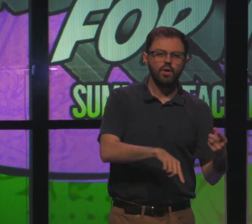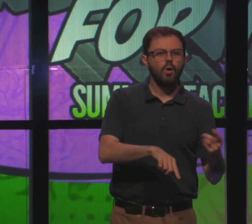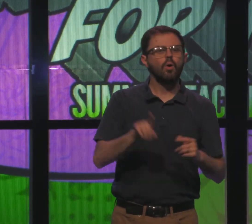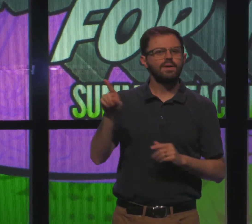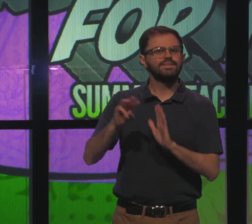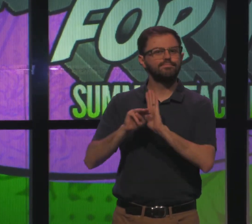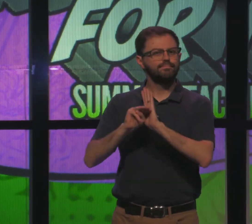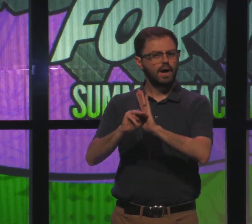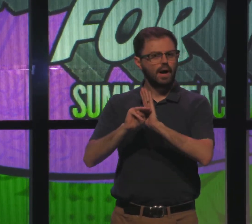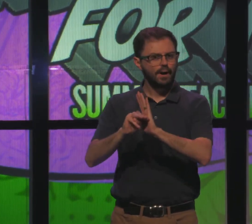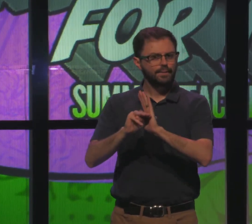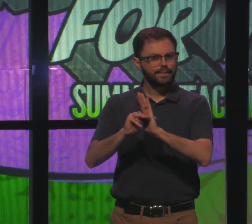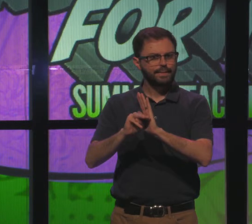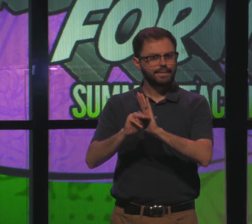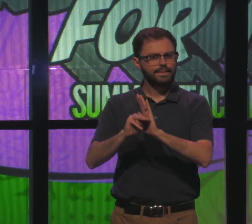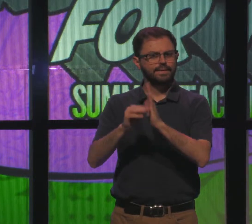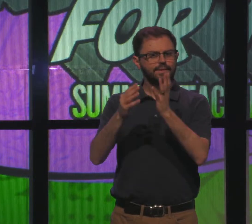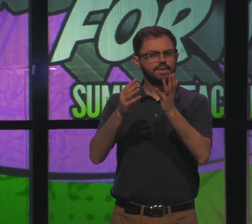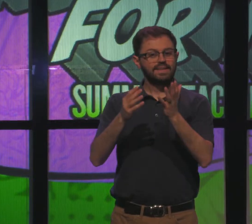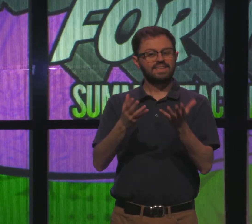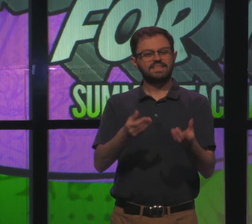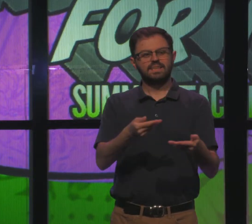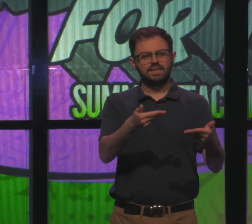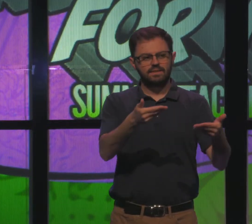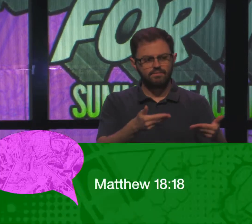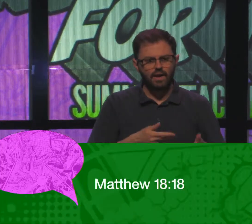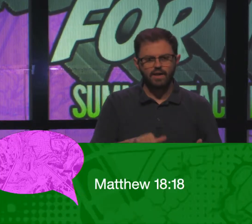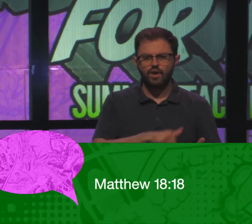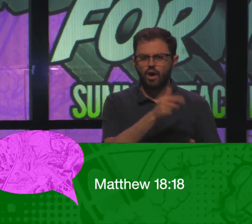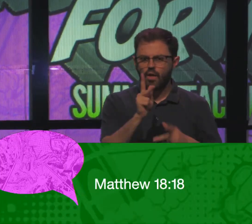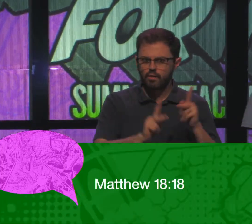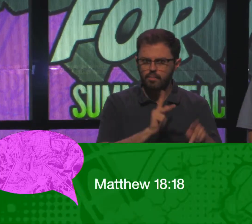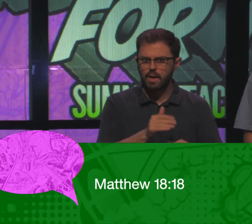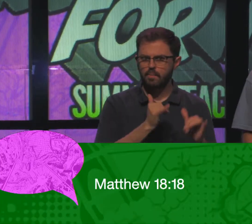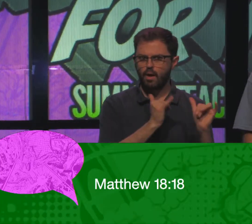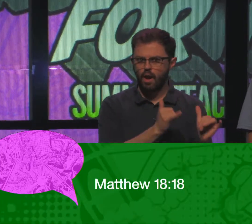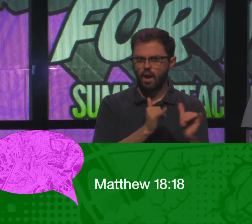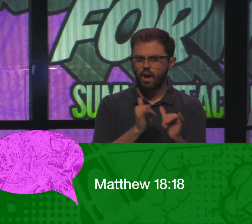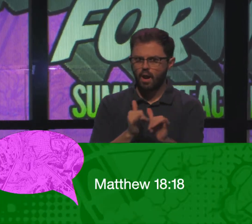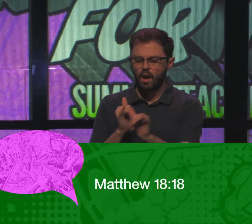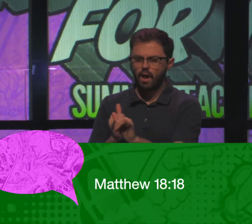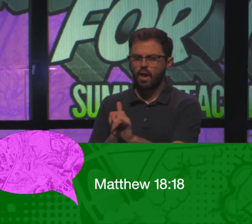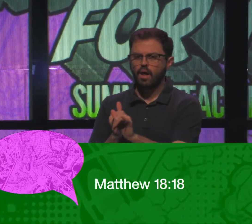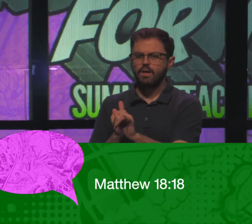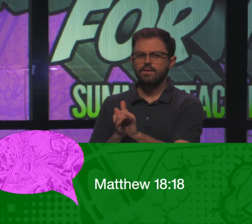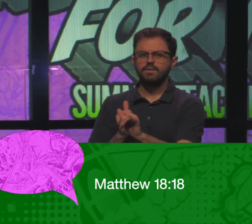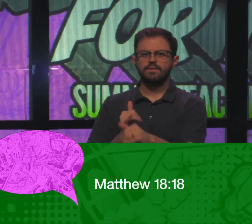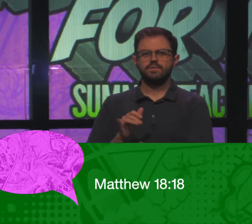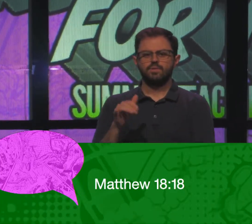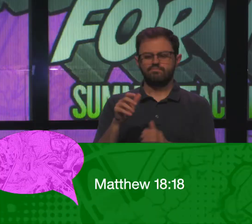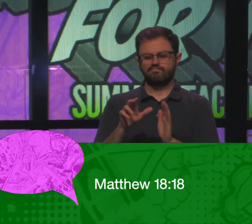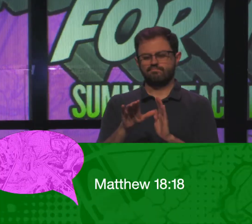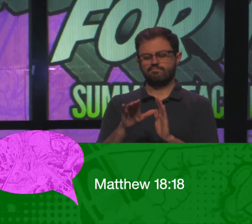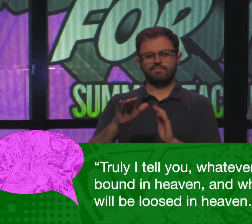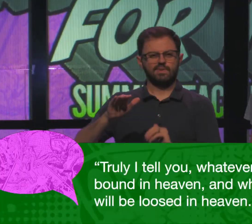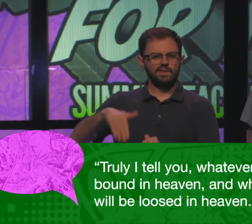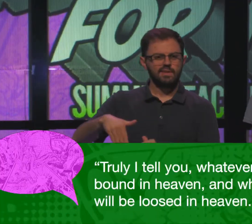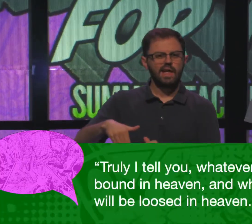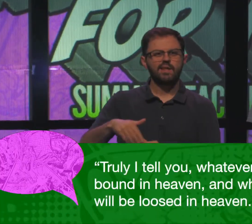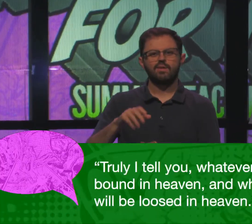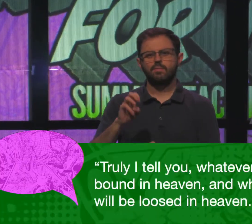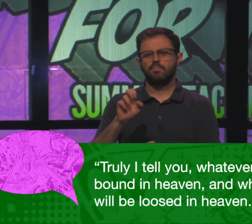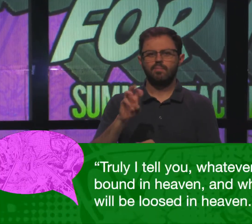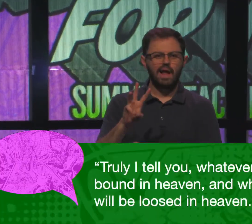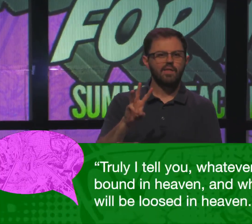looks like. And he's inviting others into the process. Later on in Matthew's understanding of Jesus, Jesus says